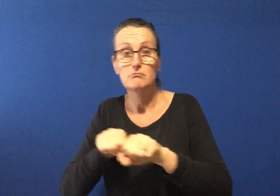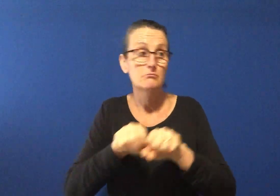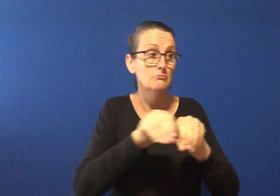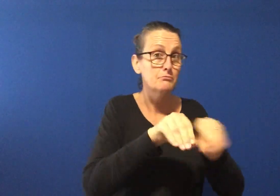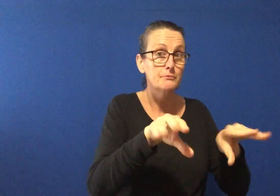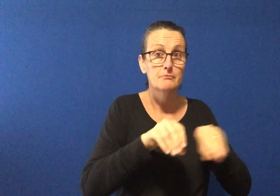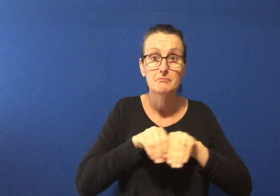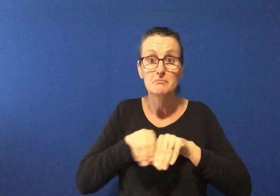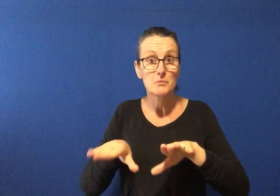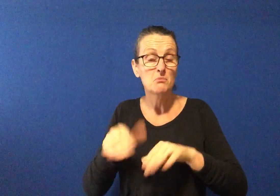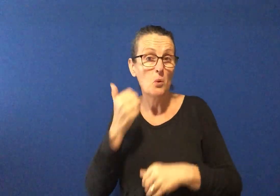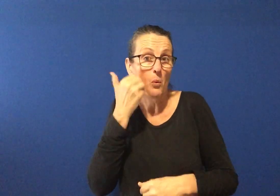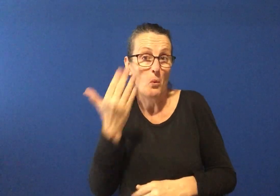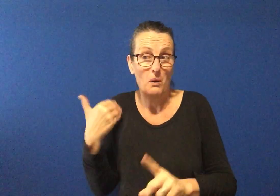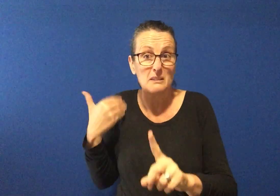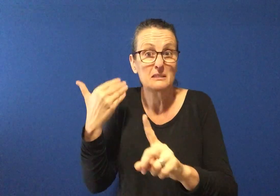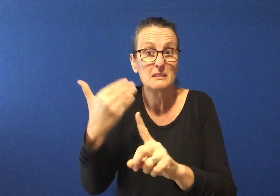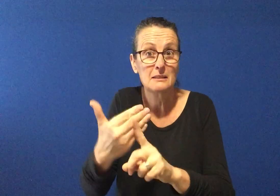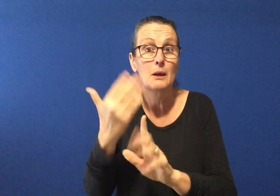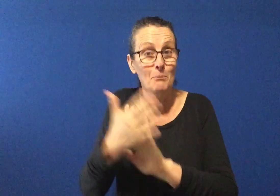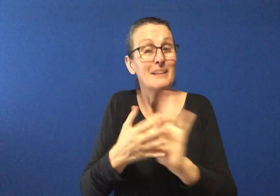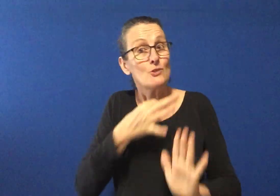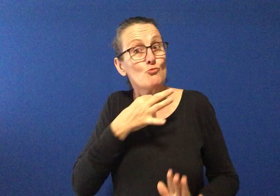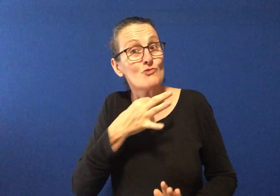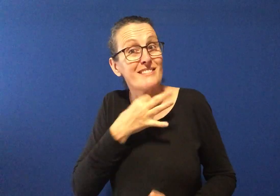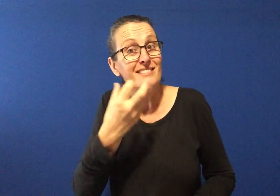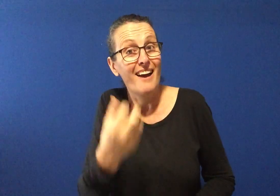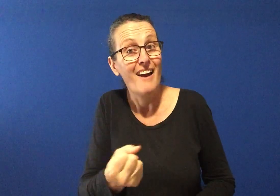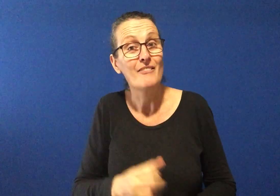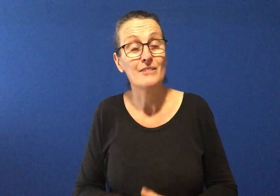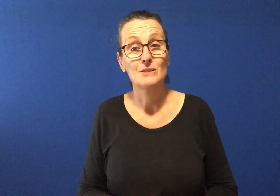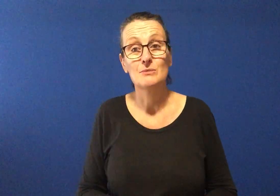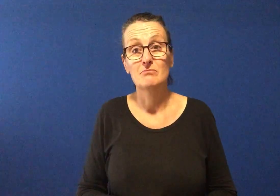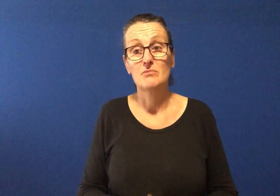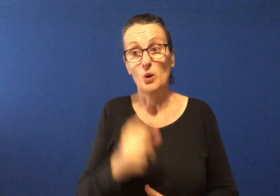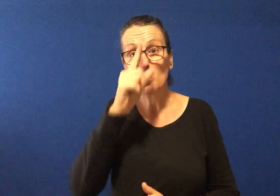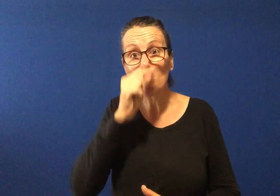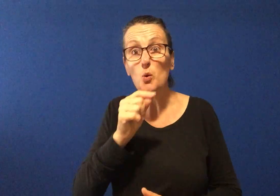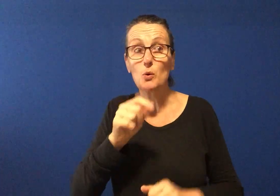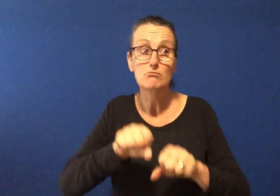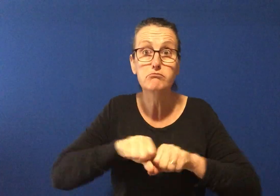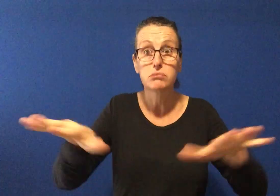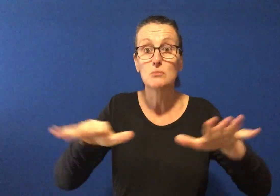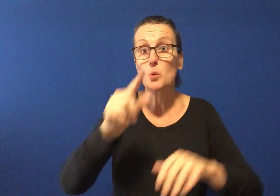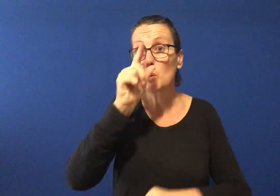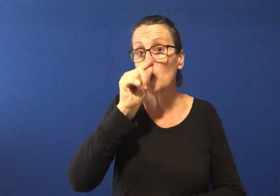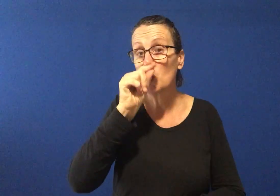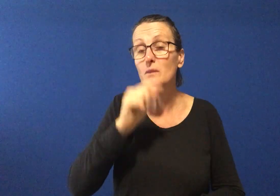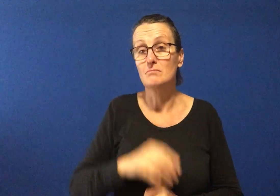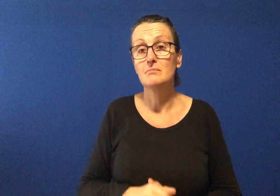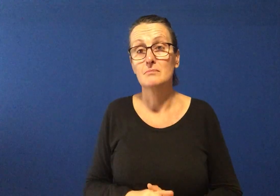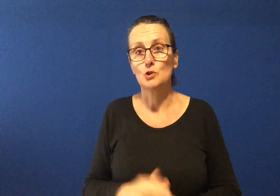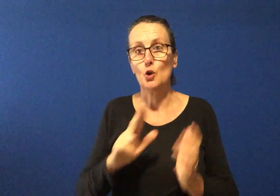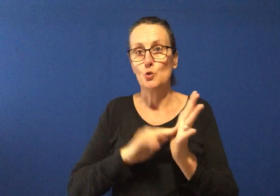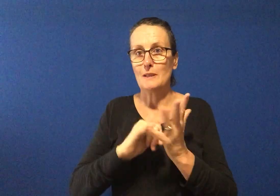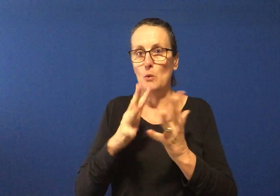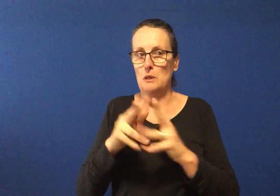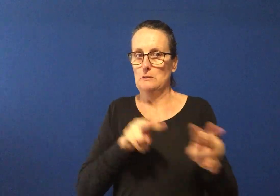circulating, which means there's a constant risk of the virus breaking out, and that's what worries them. Now, so far, so